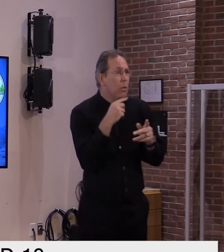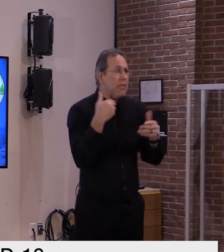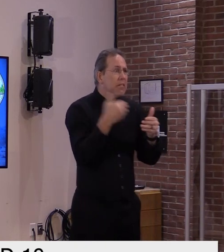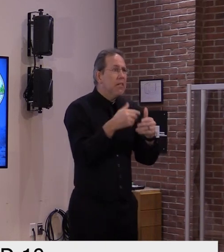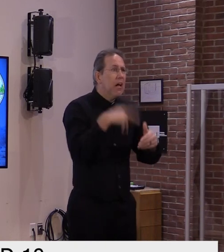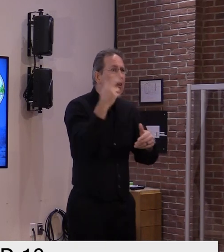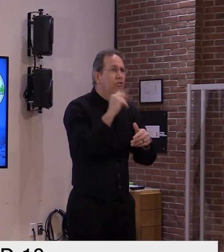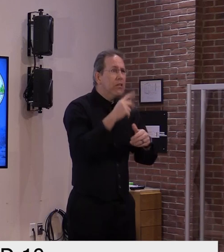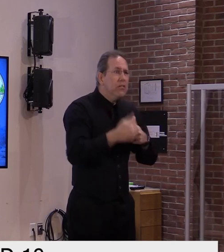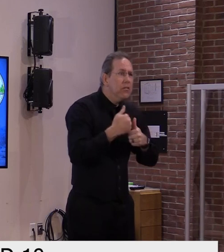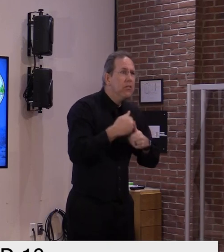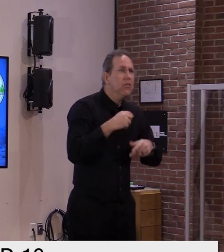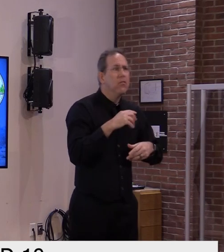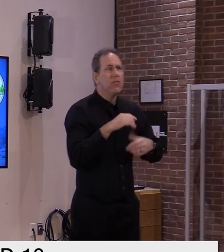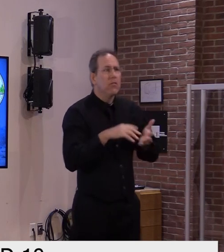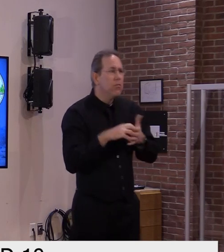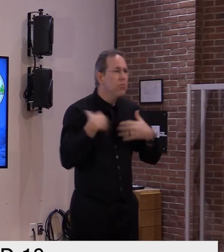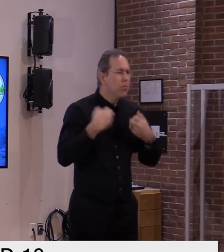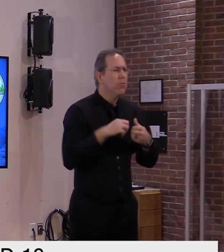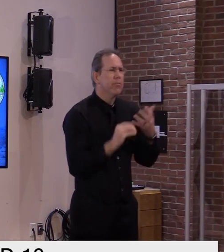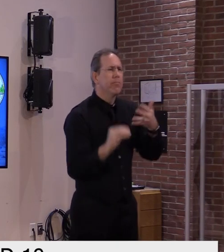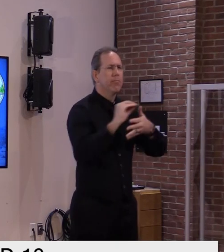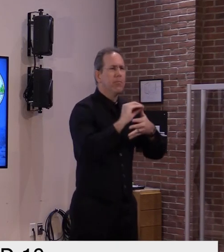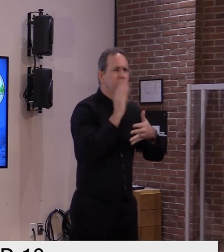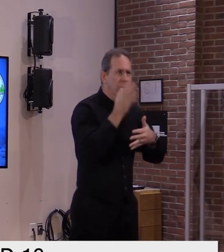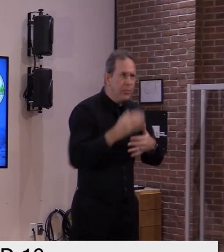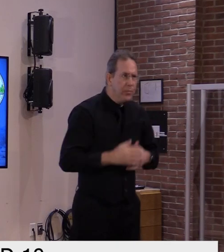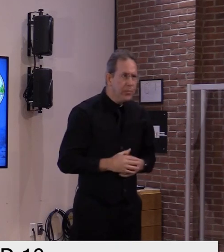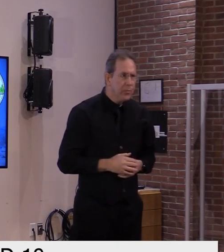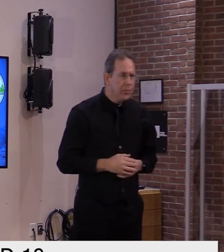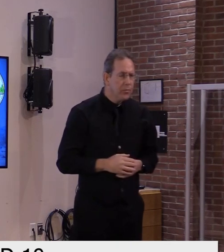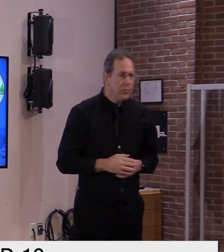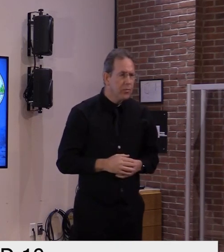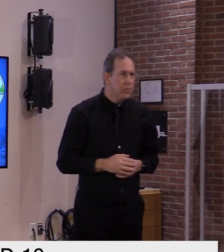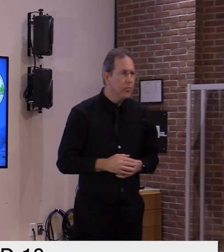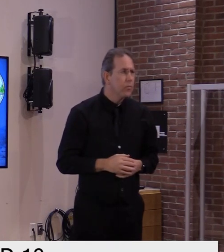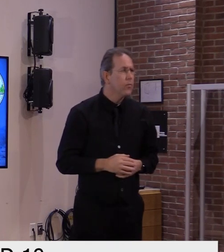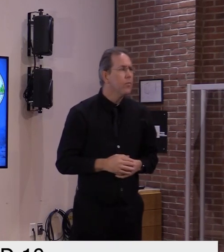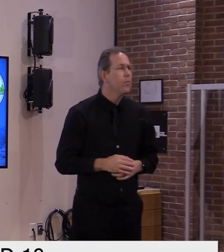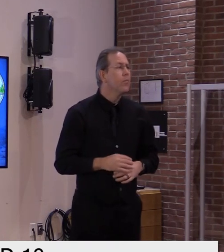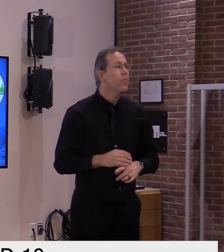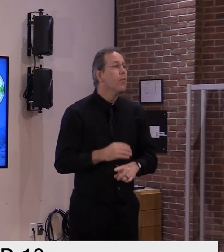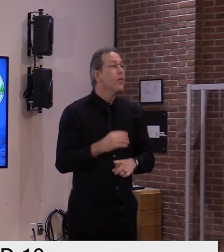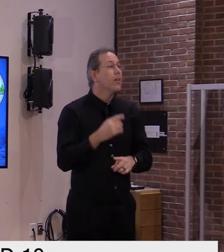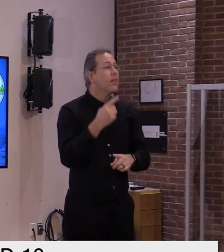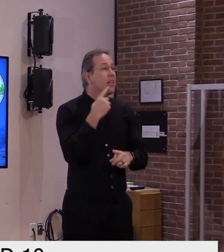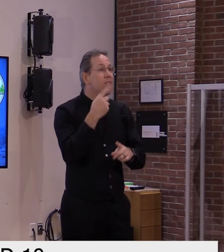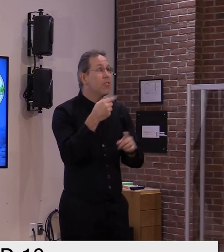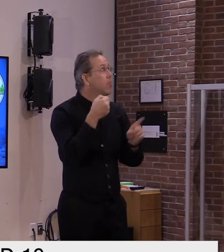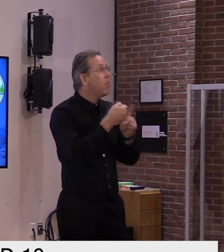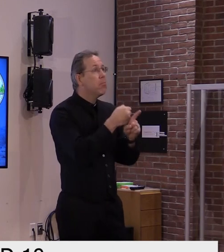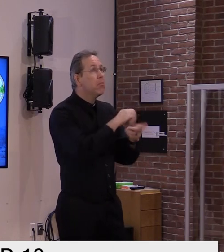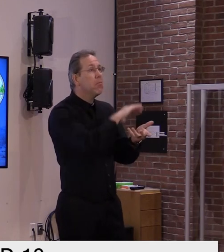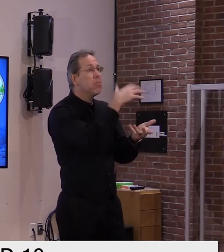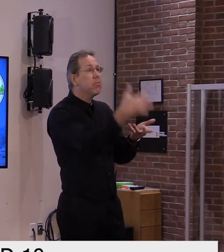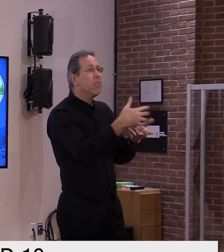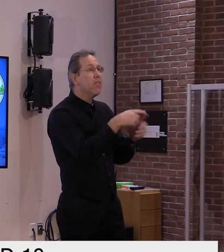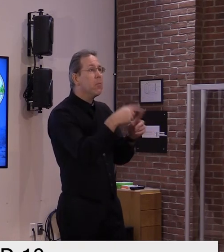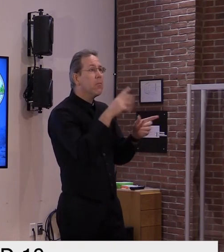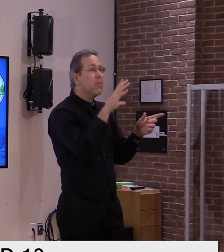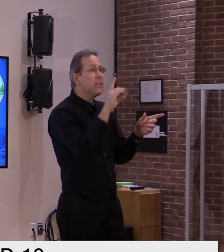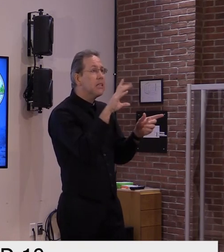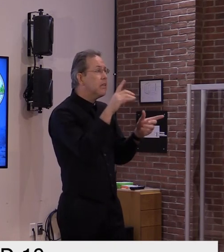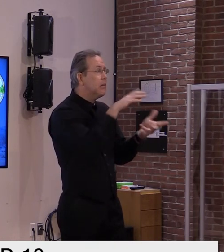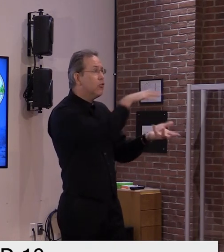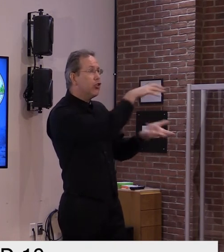If we have more of the vaccine, we will get them into the arms of everyone. If we had enough,